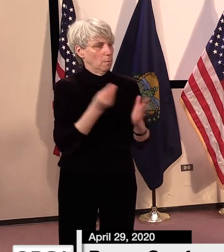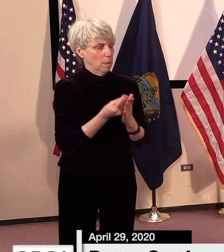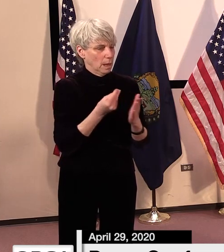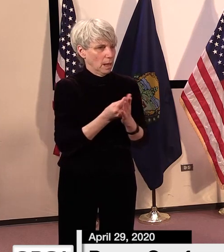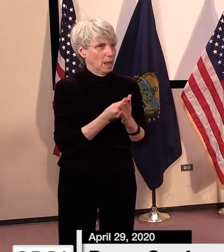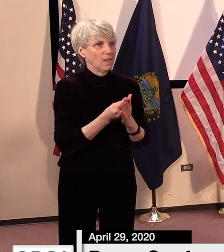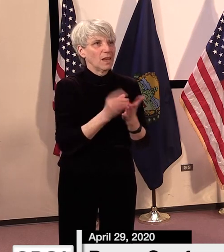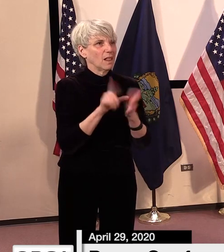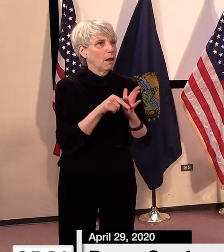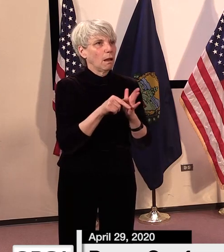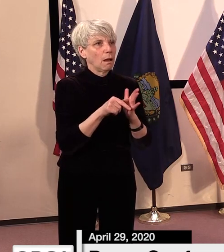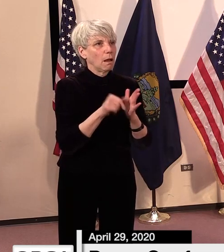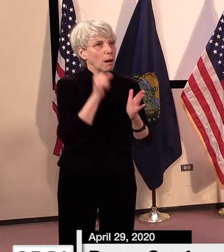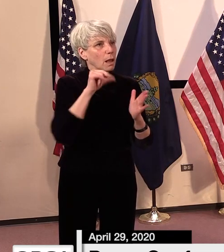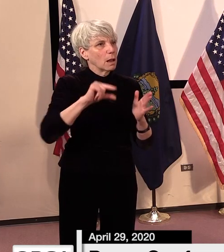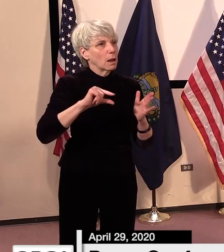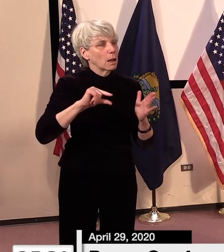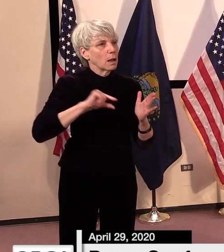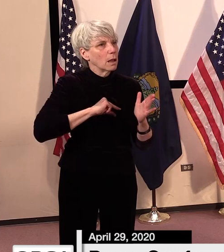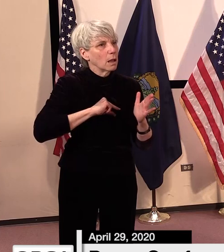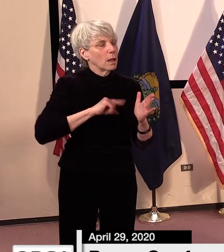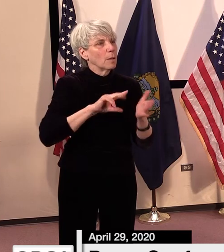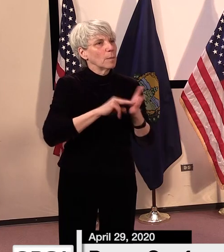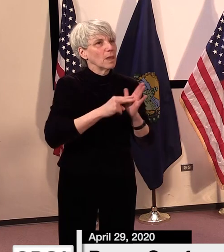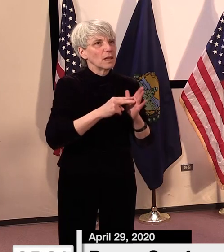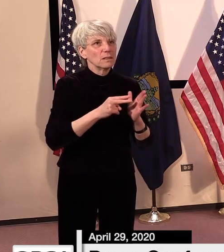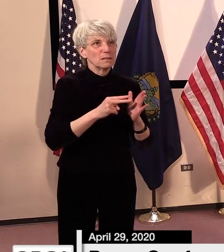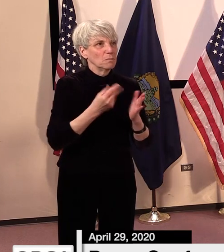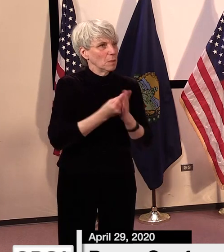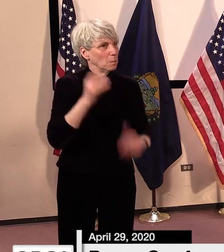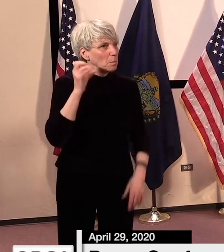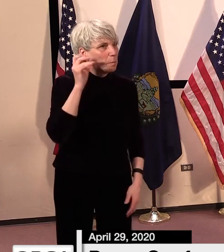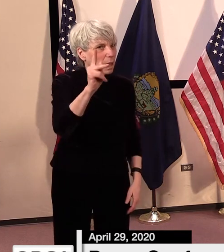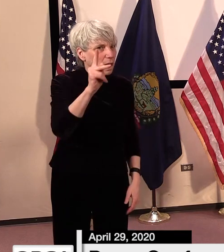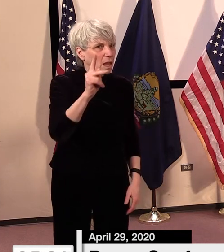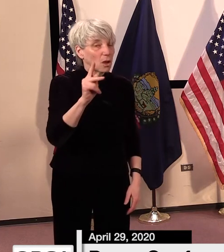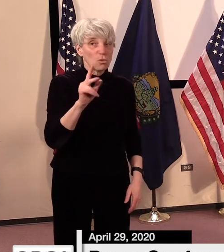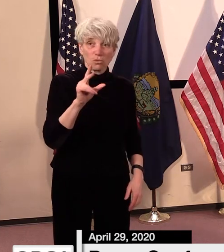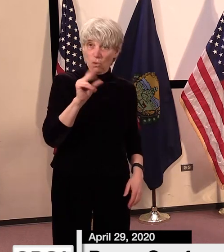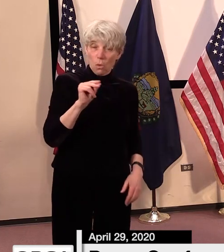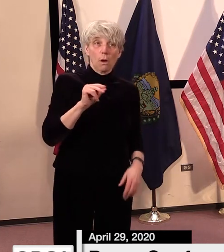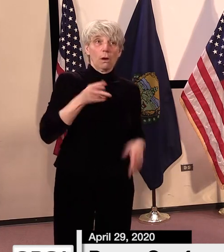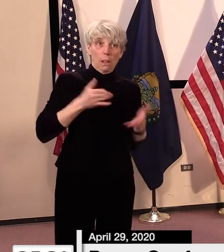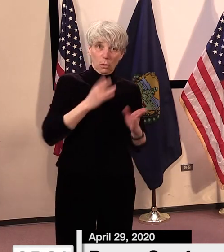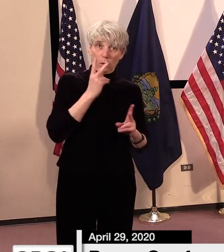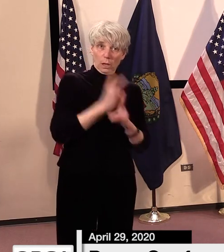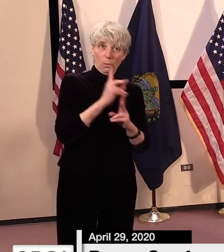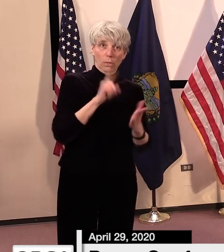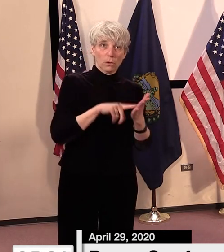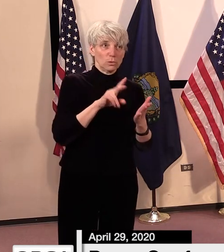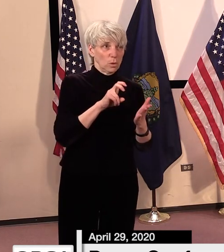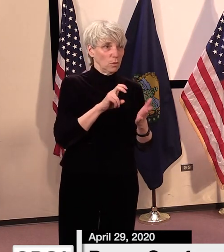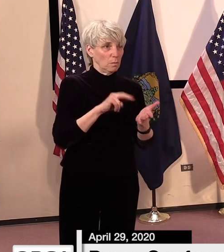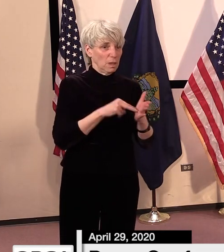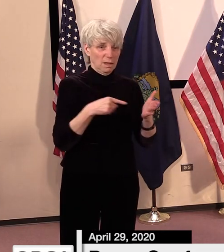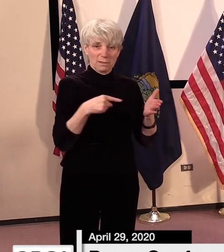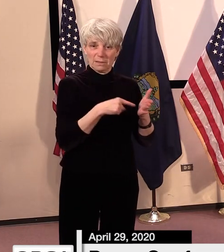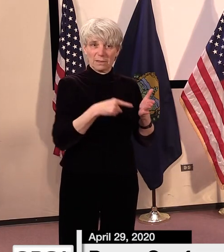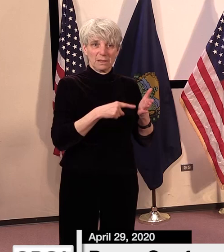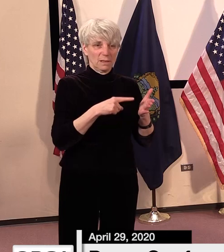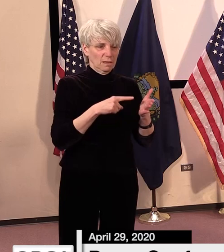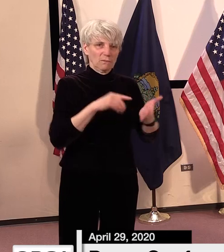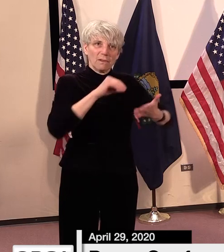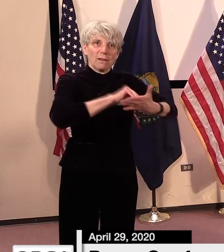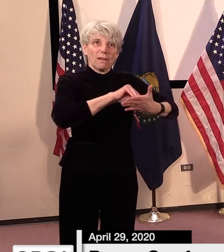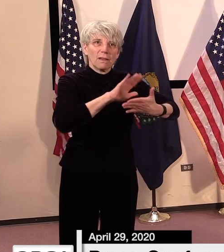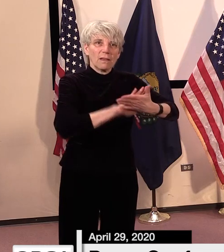they have to return that money, or if they don't have to return that money, is that some sort of income that they have to report on